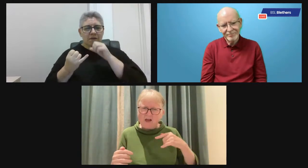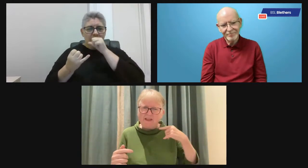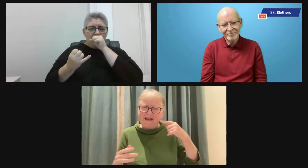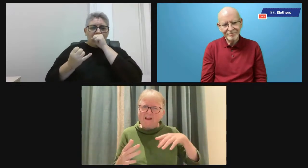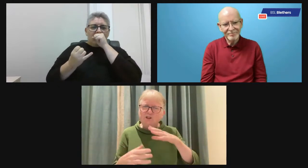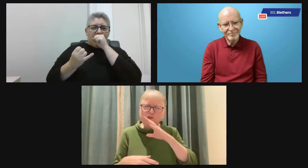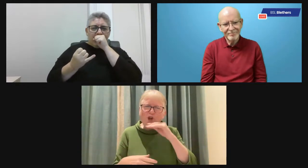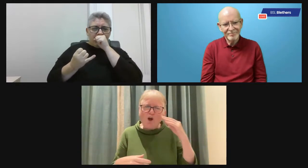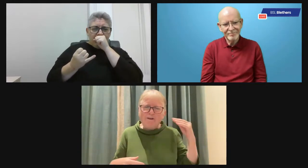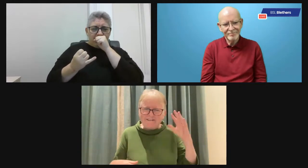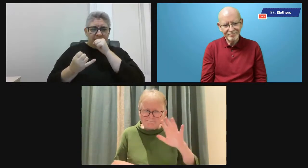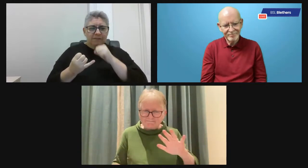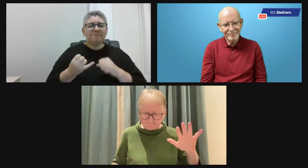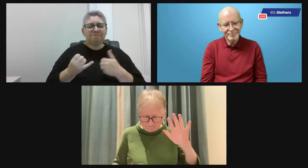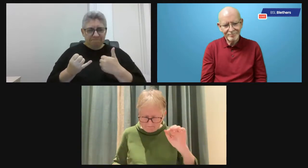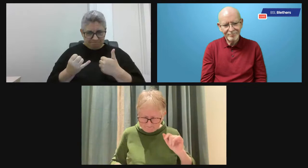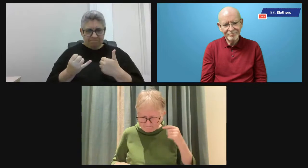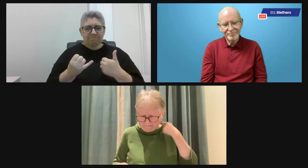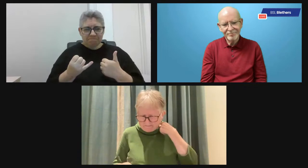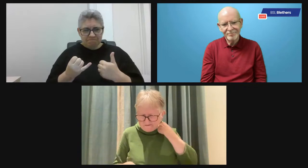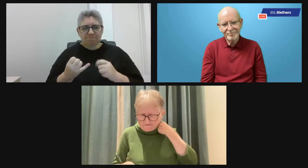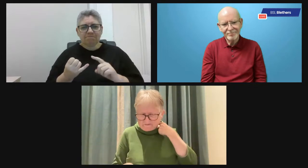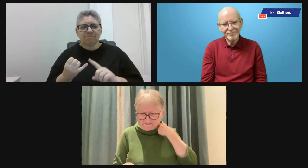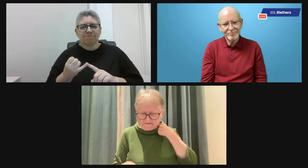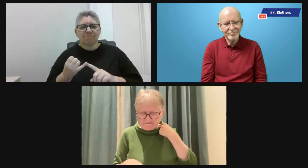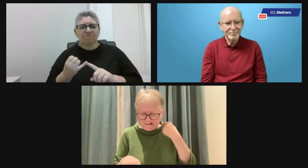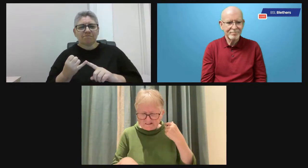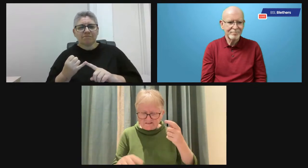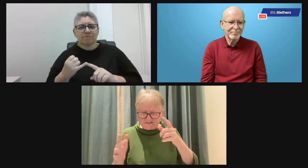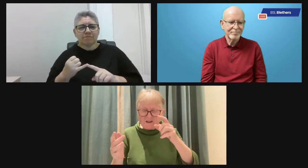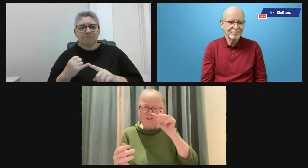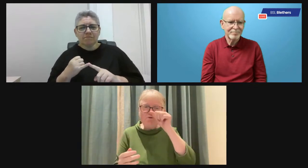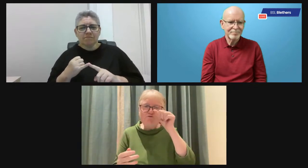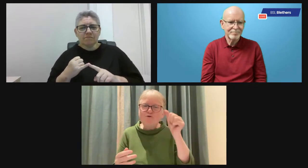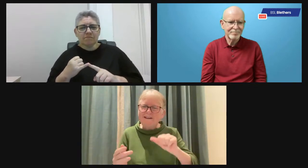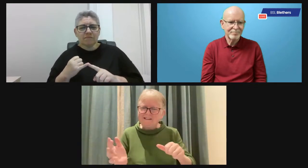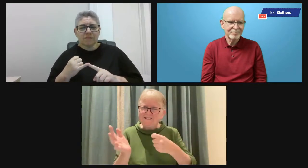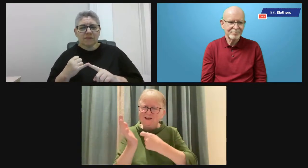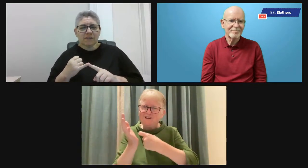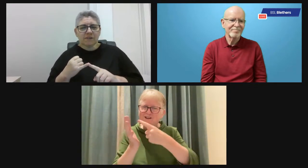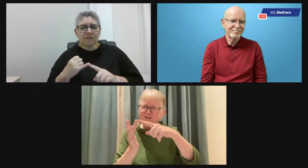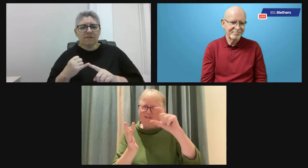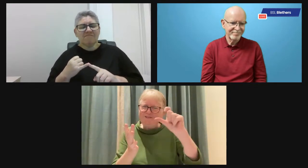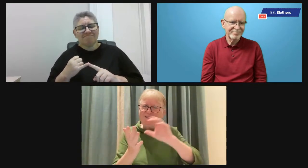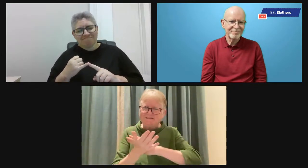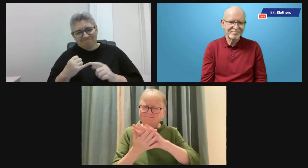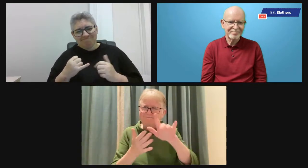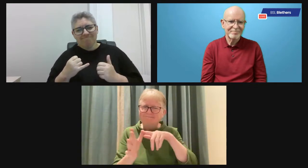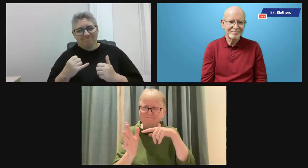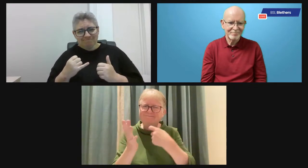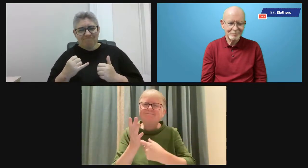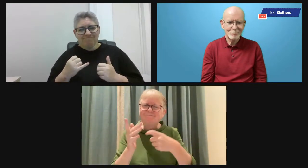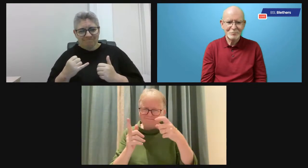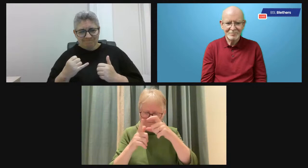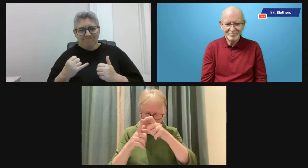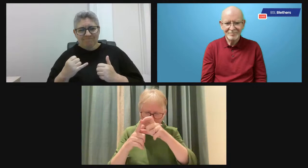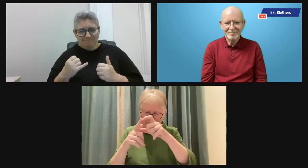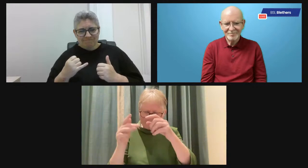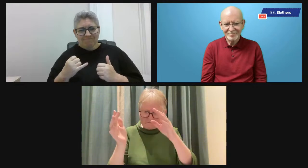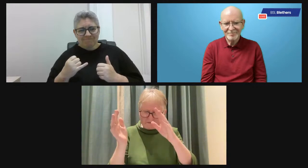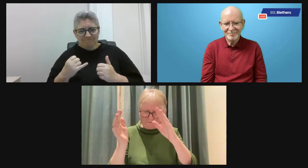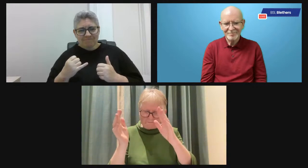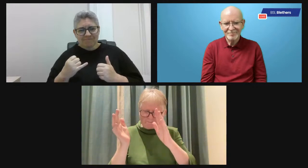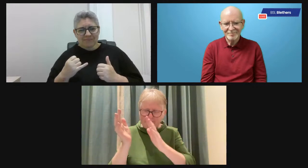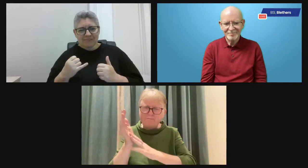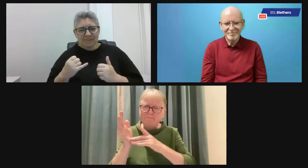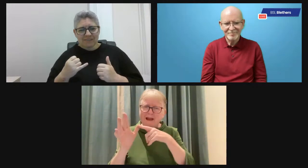London. Well, southeast, really, Surrey sort of area. And then we had Richard McGill.